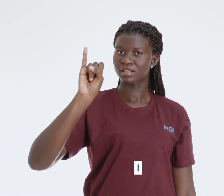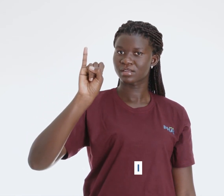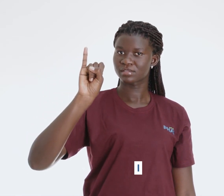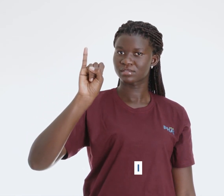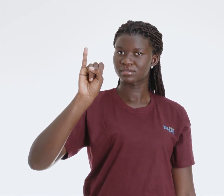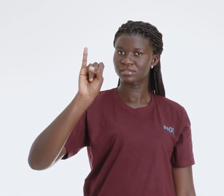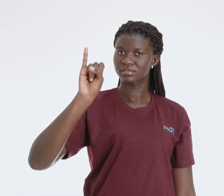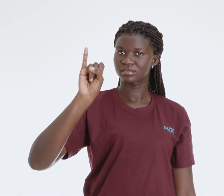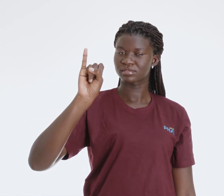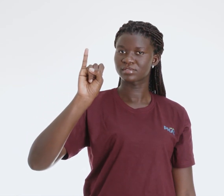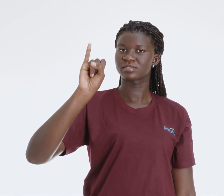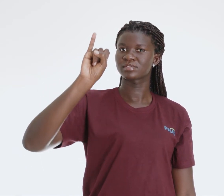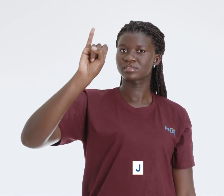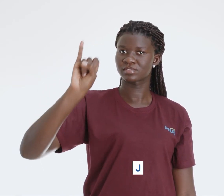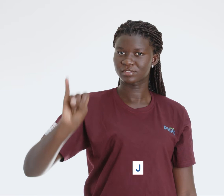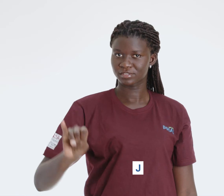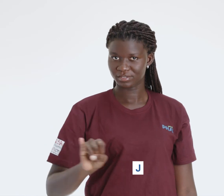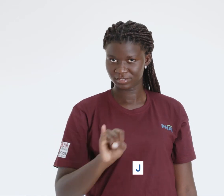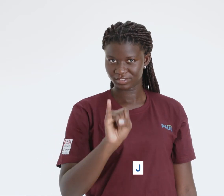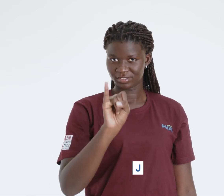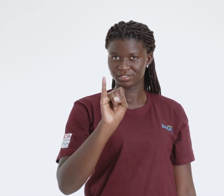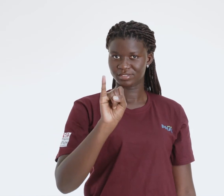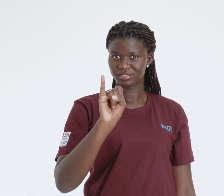I, J,